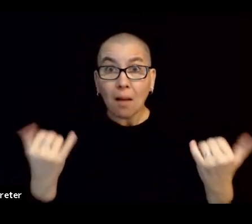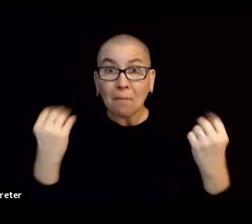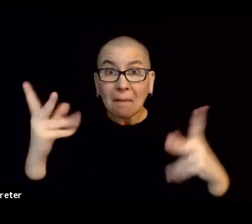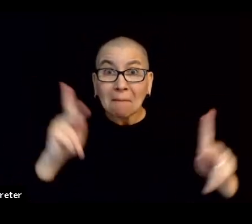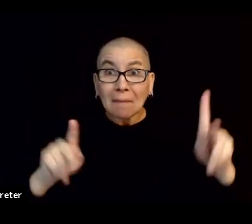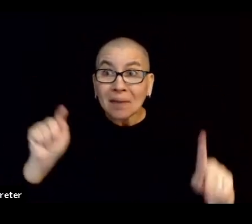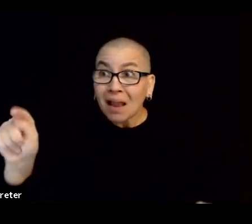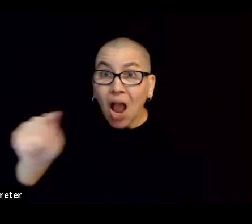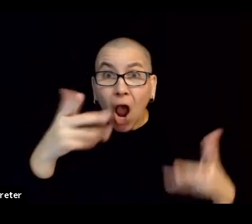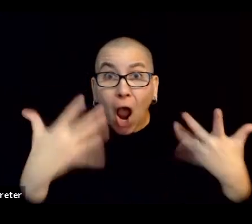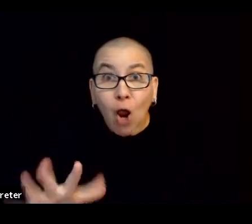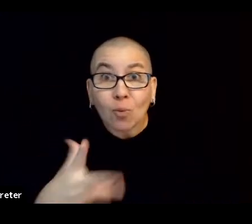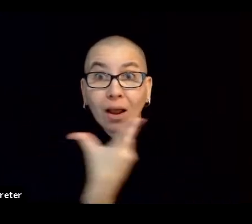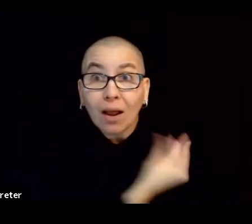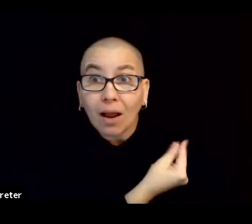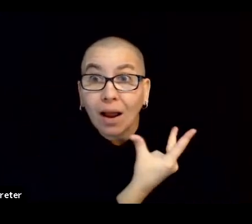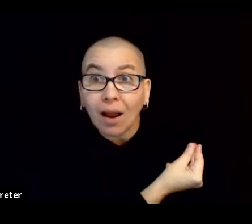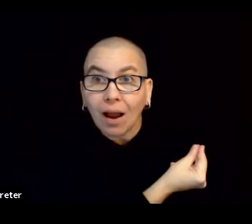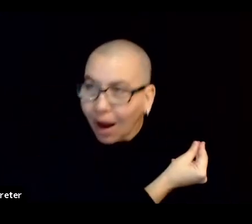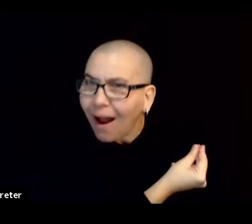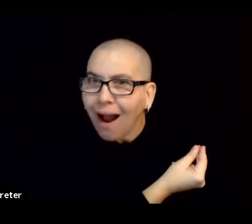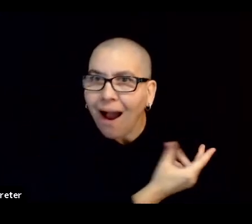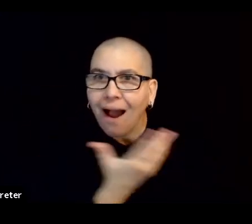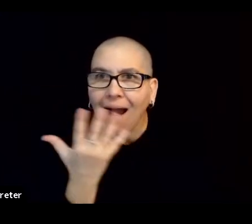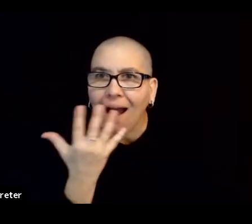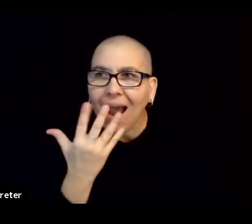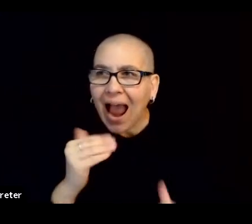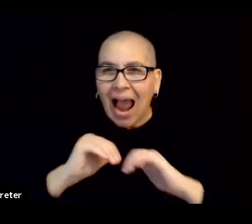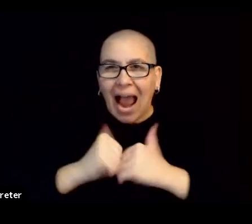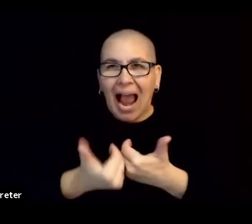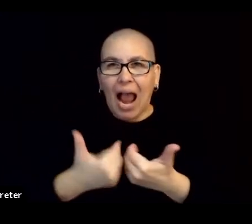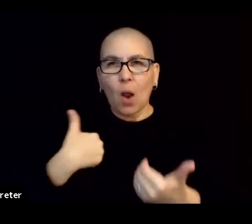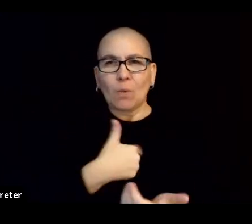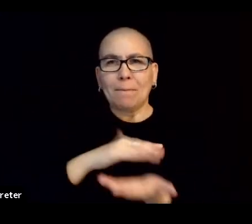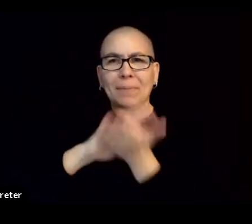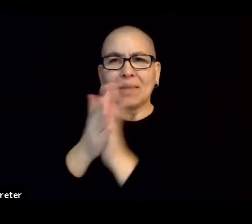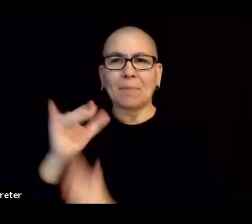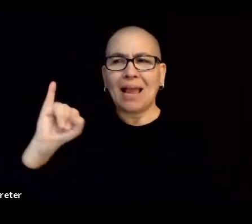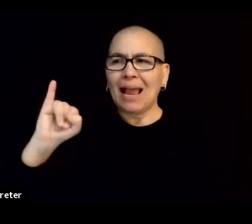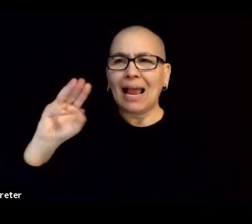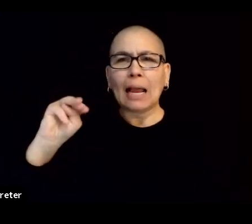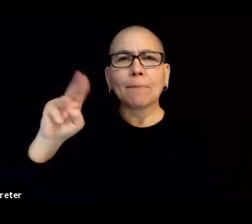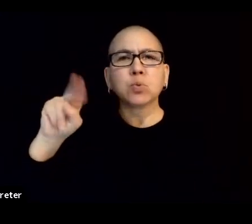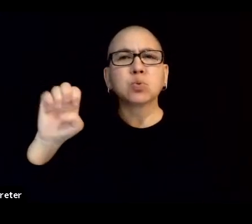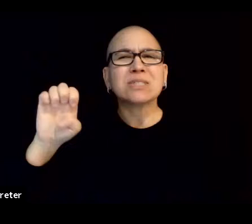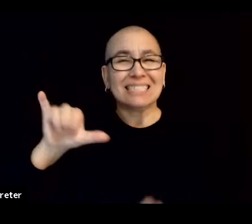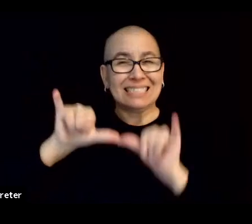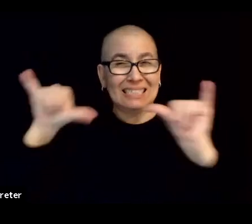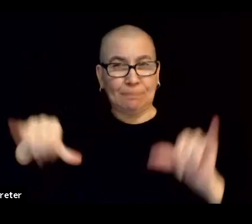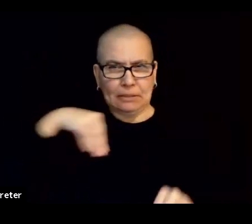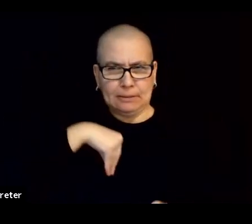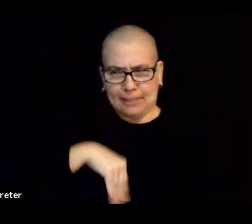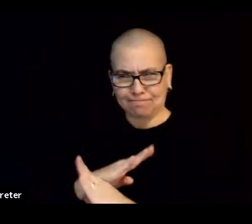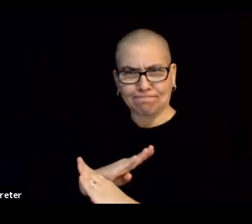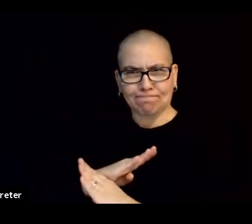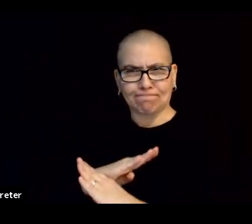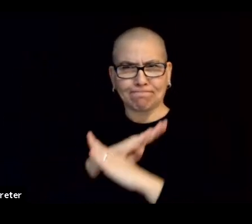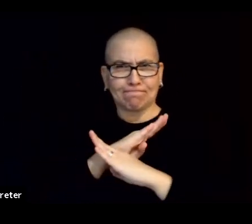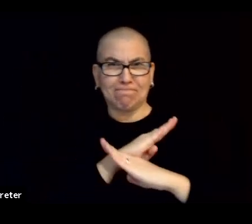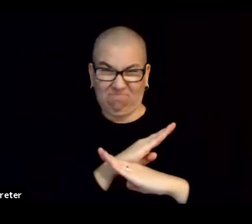getting the disease, getting ill, potentially severely ill for a long time to come with unknown health effects out into the future.